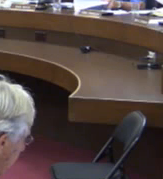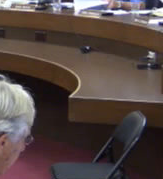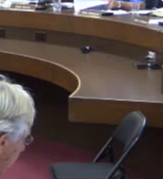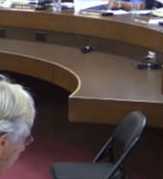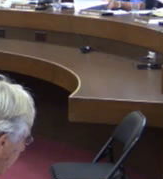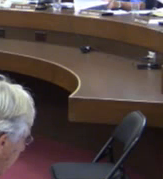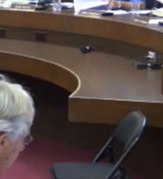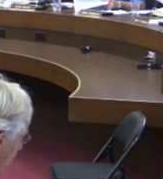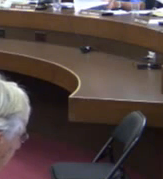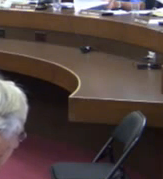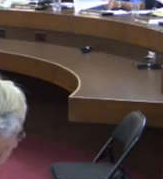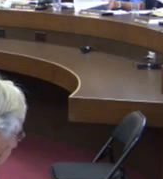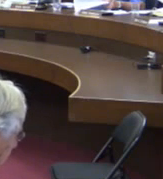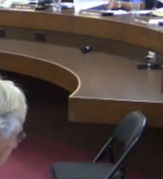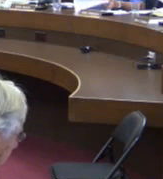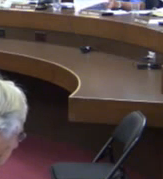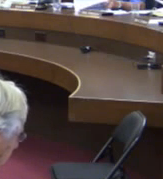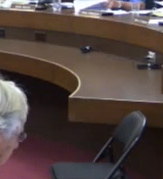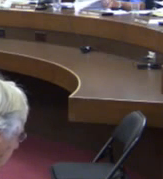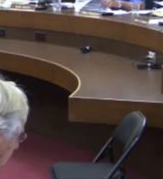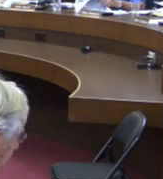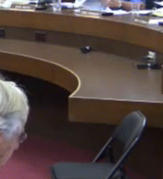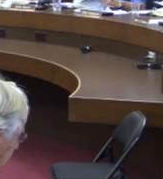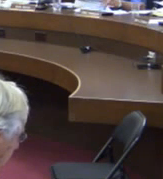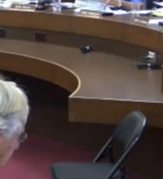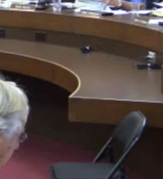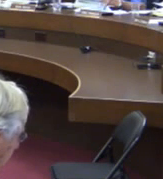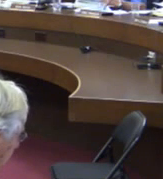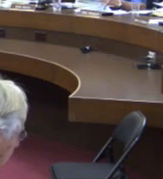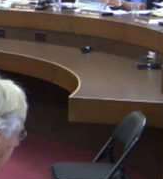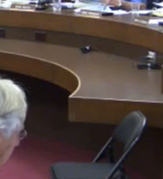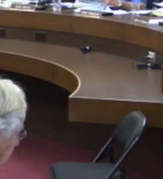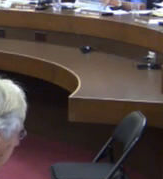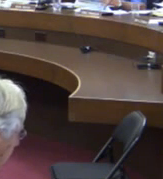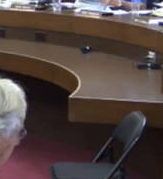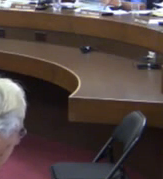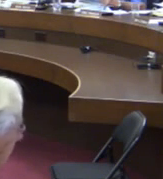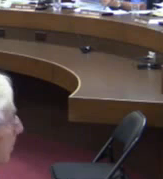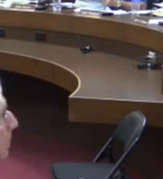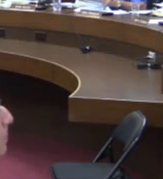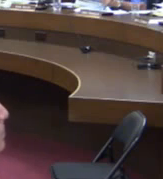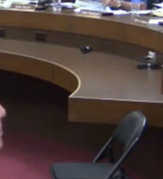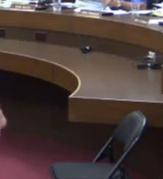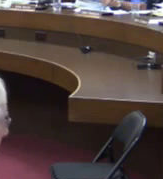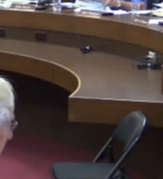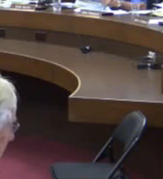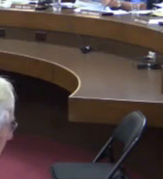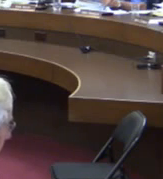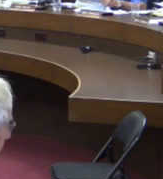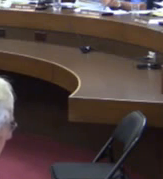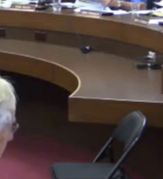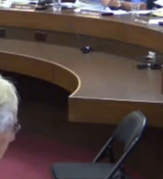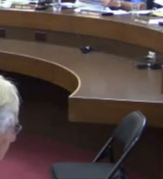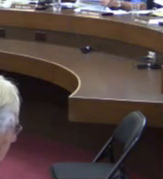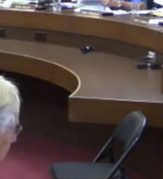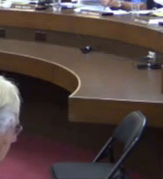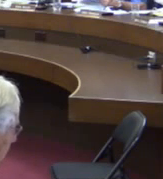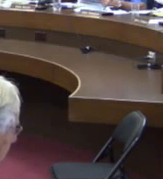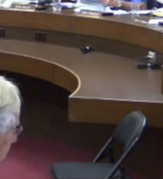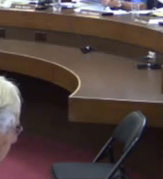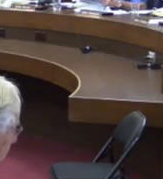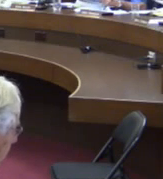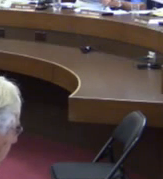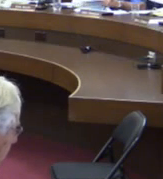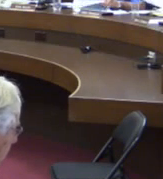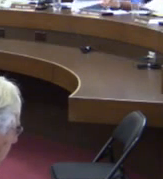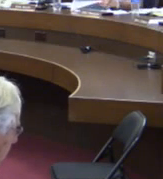up going down as we adopted this budget. But other things went up, and I'm forgetting what all they are, but we sit down and our list actually is in here. So